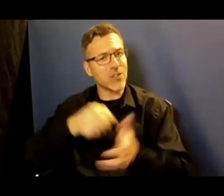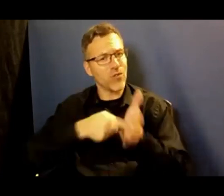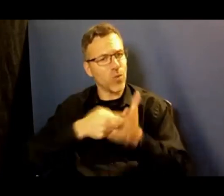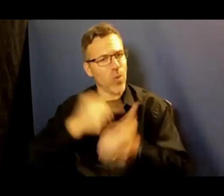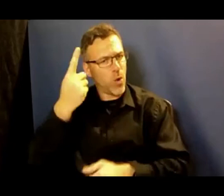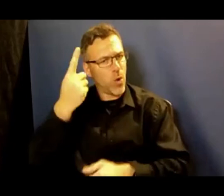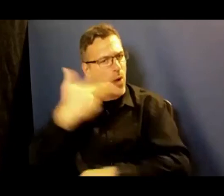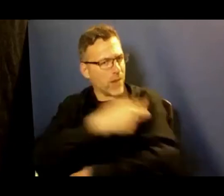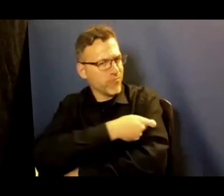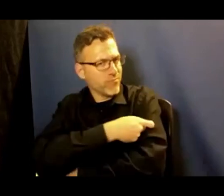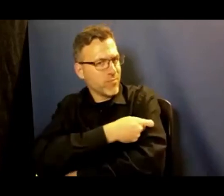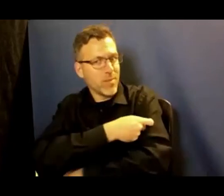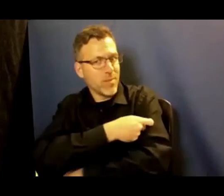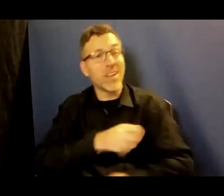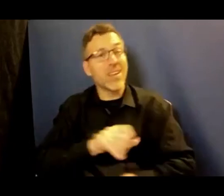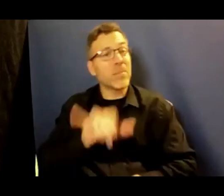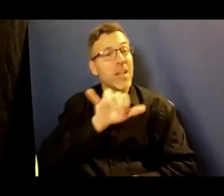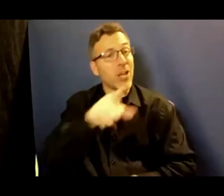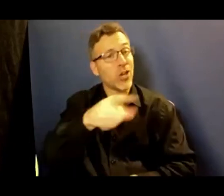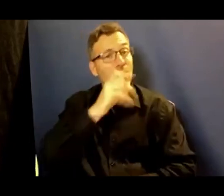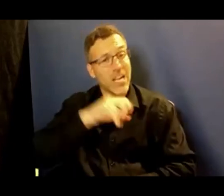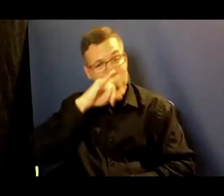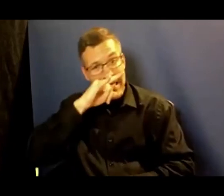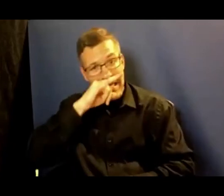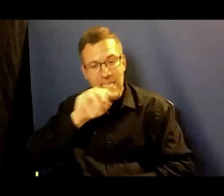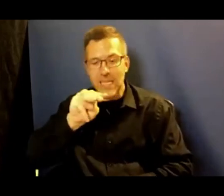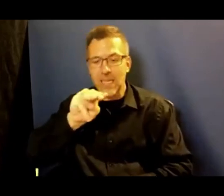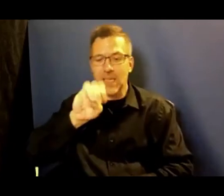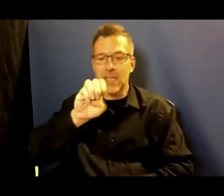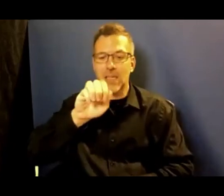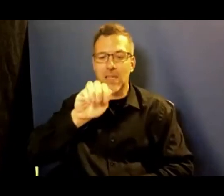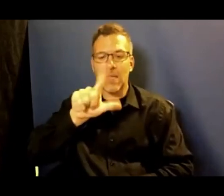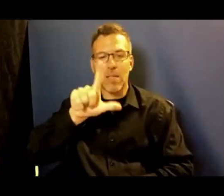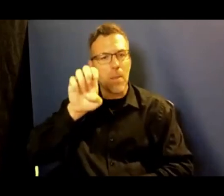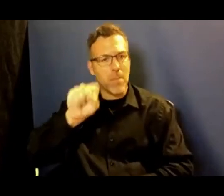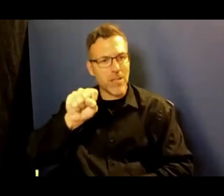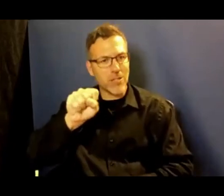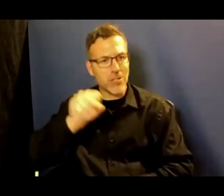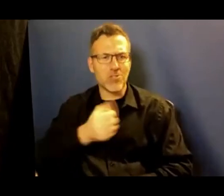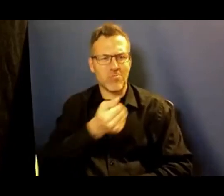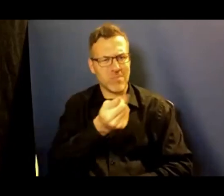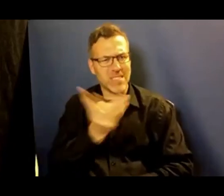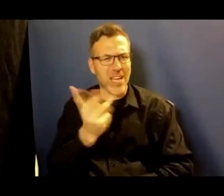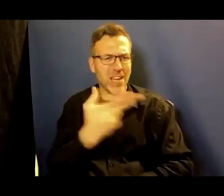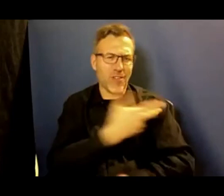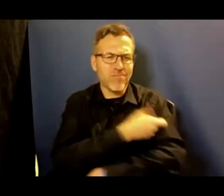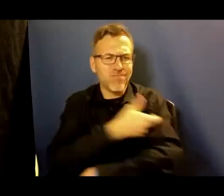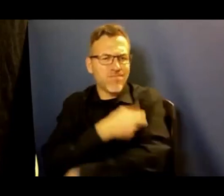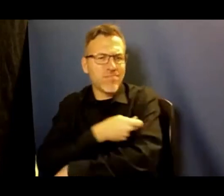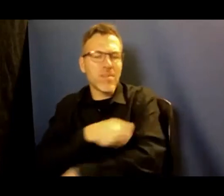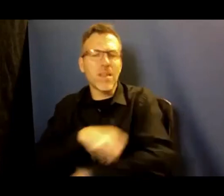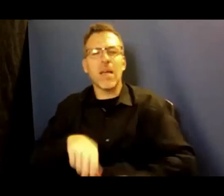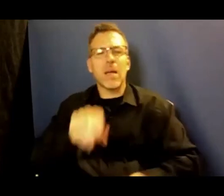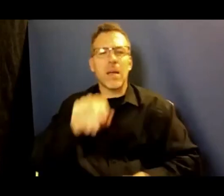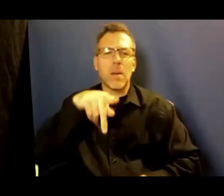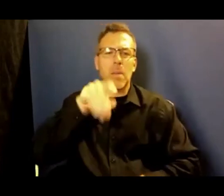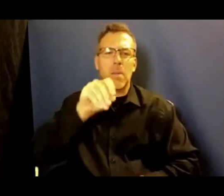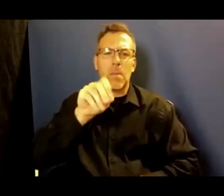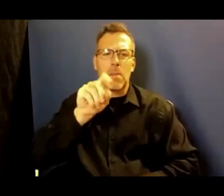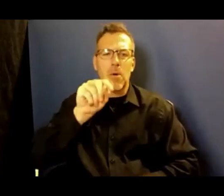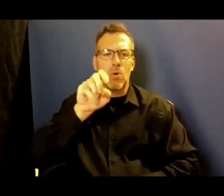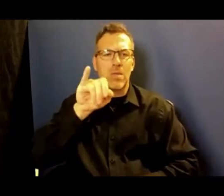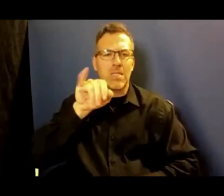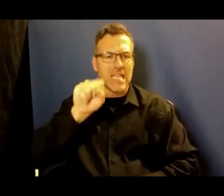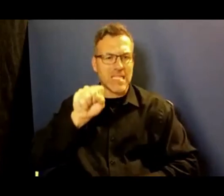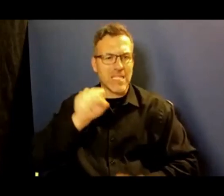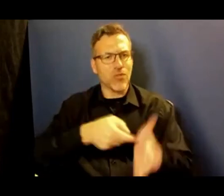got 3 doses of measles, and we got several doses for pertussis and several for diphtheria, because we actually had to teach the immune